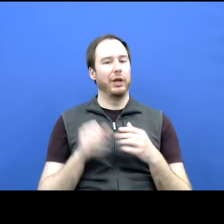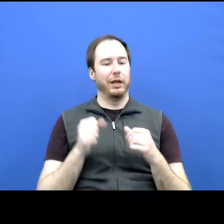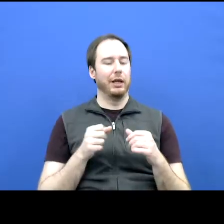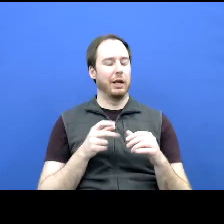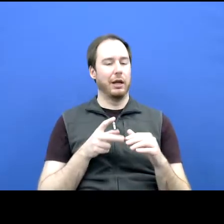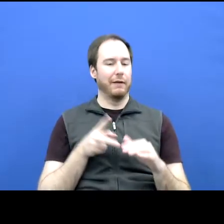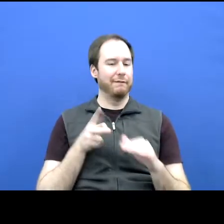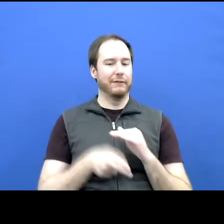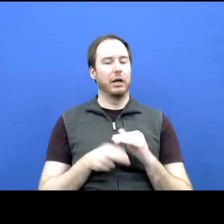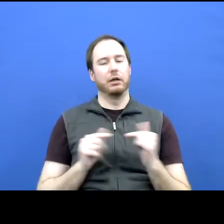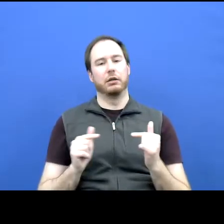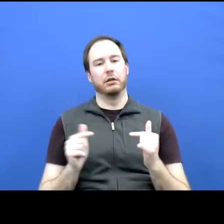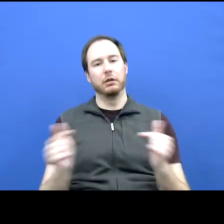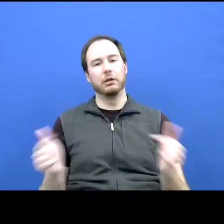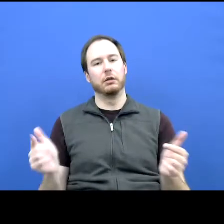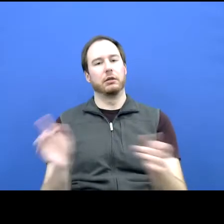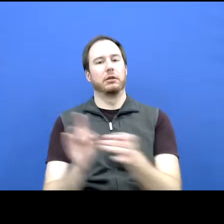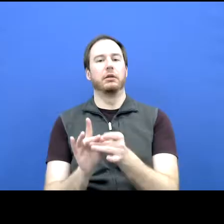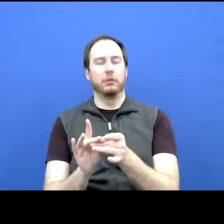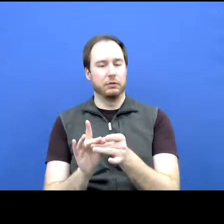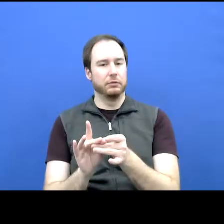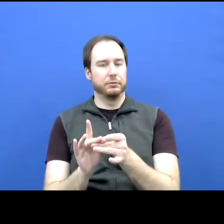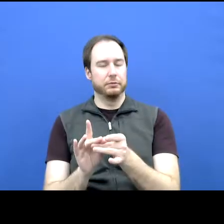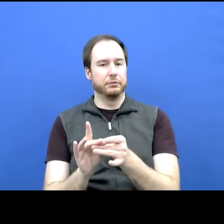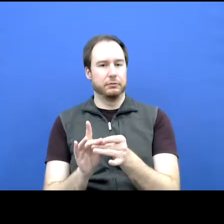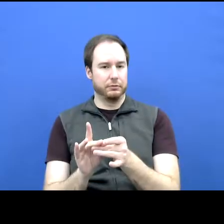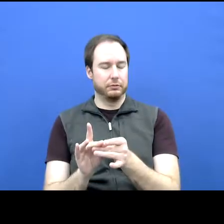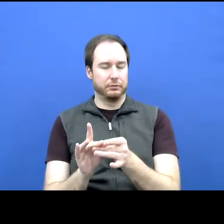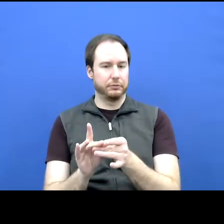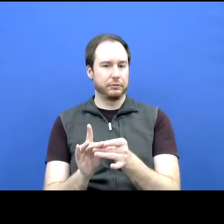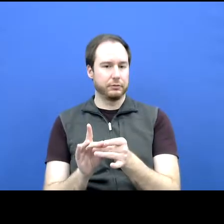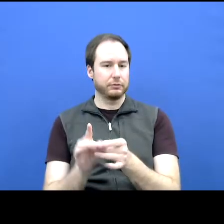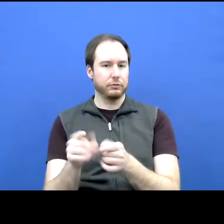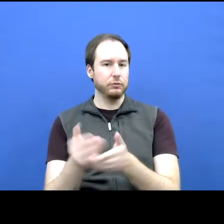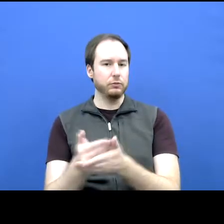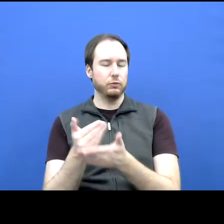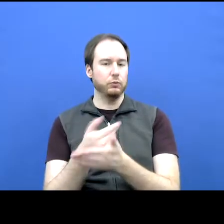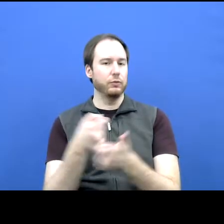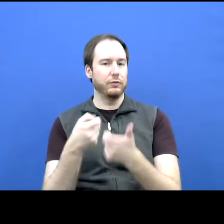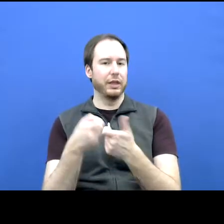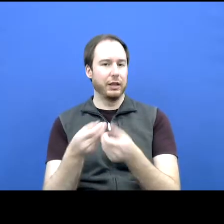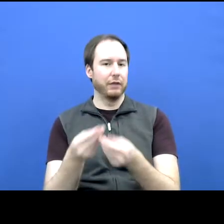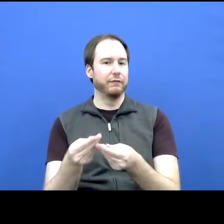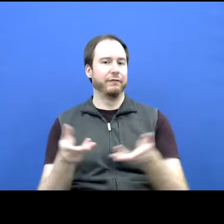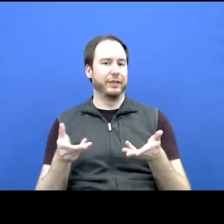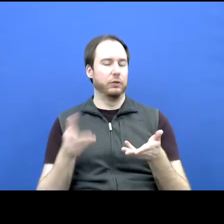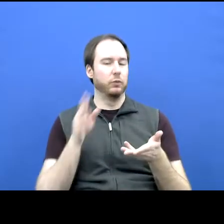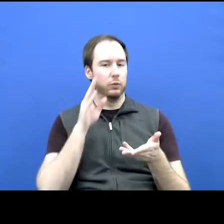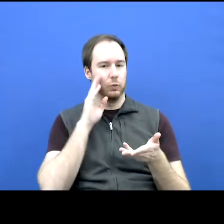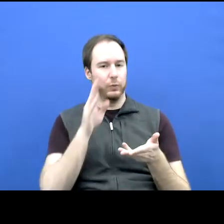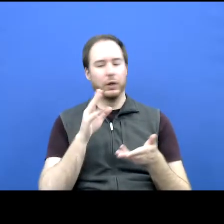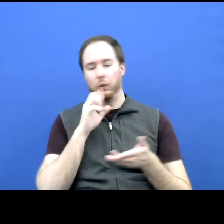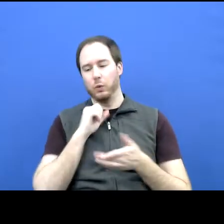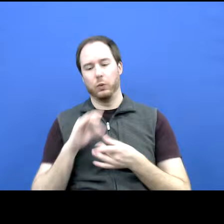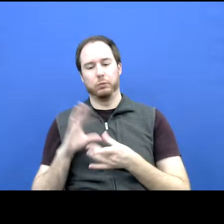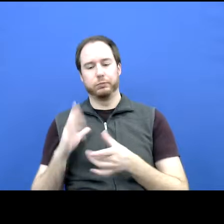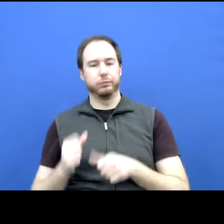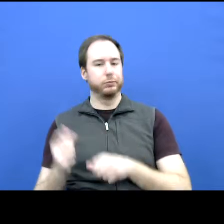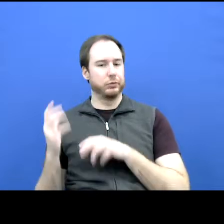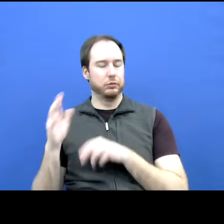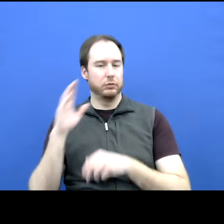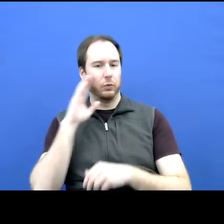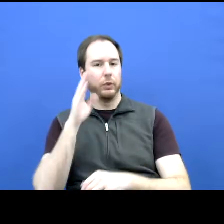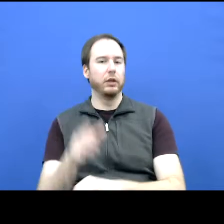cut service over, or in the evening, we can cut the service over to the new electrical and disconnect the old.